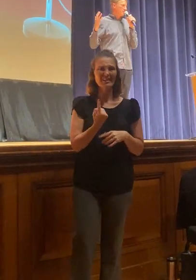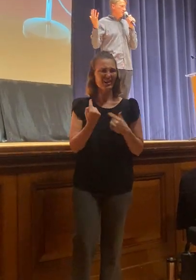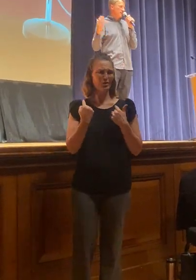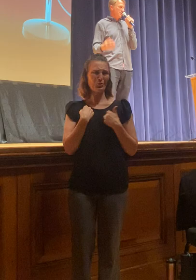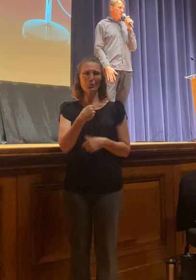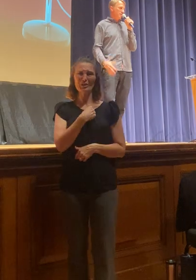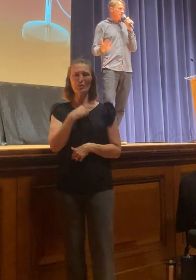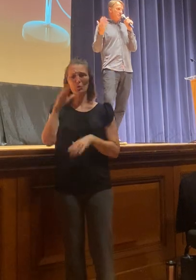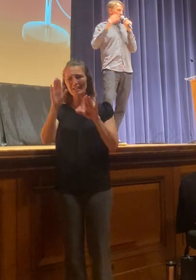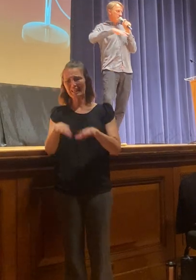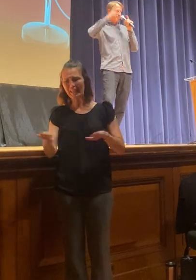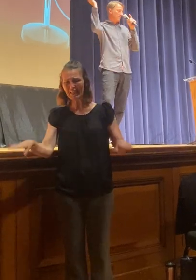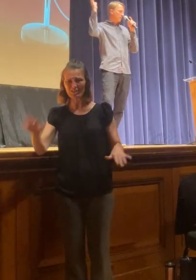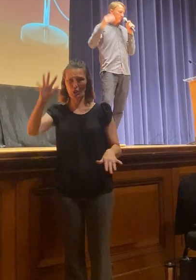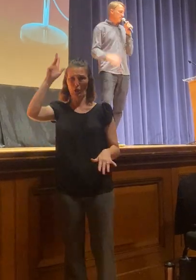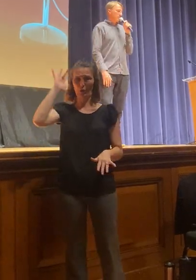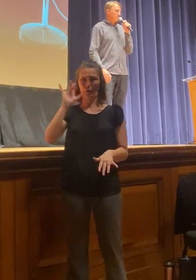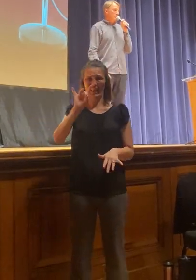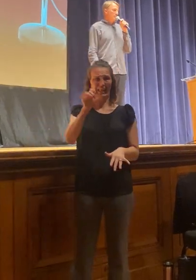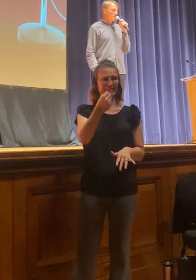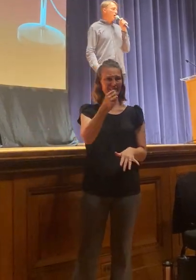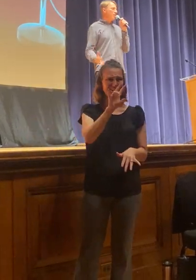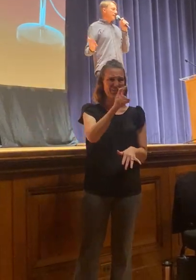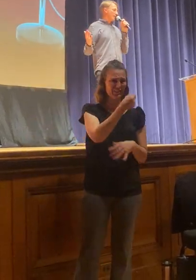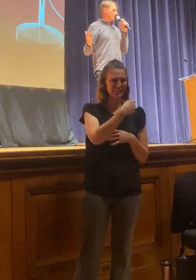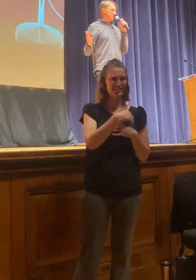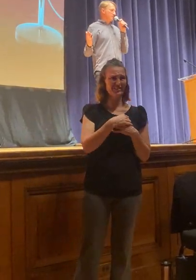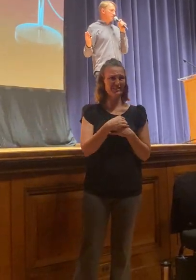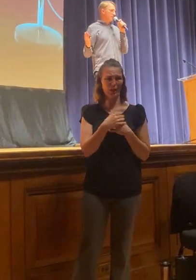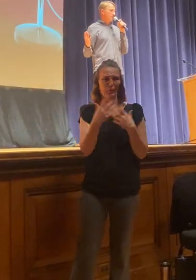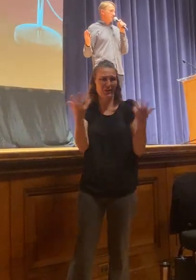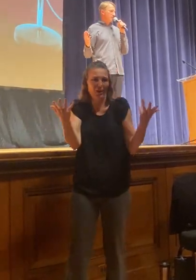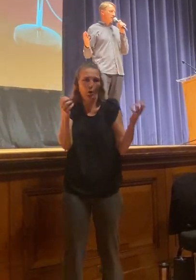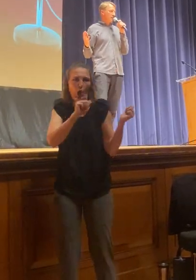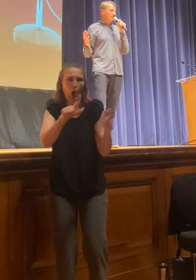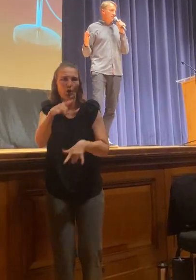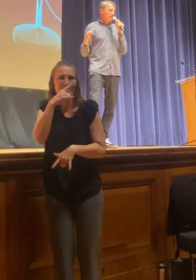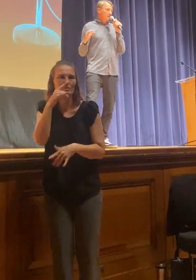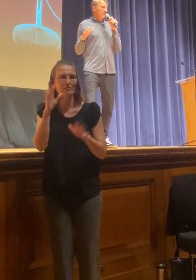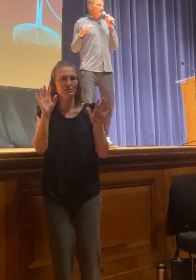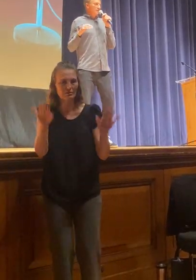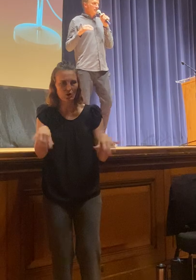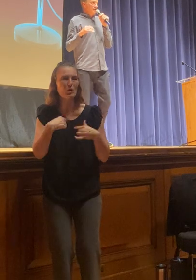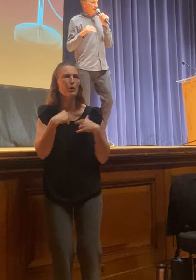from the 70s and 80s, I mean, it was just like, you know, we would all be canceled, alright, let's put it that way.